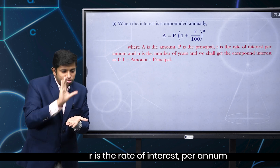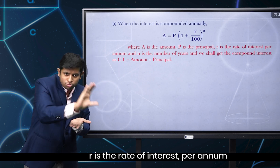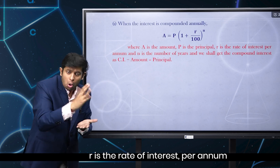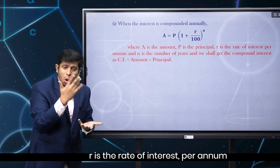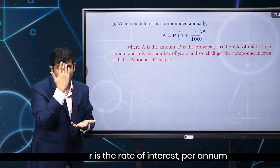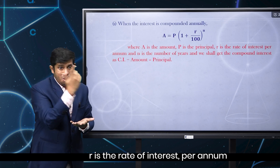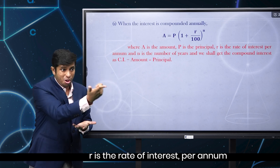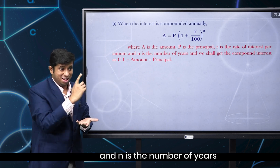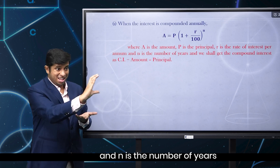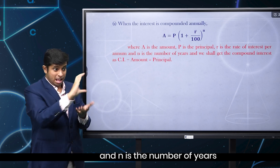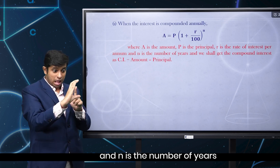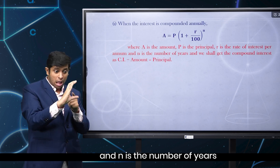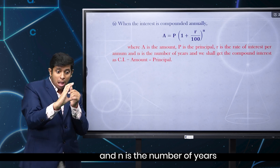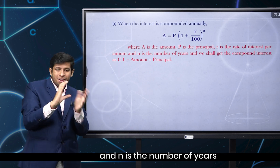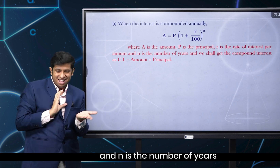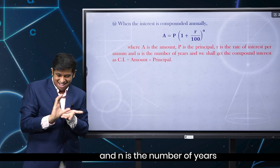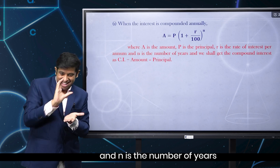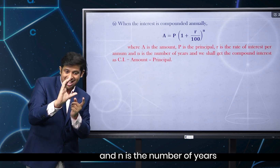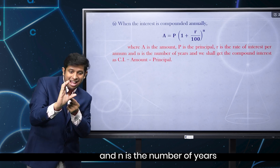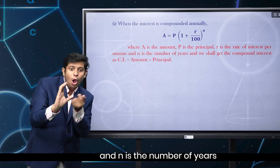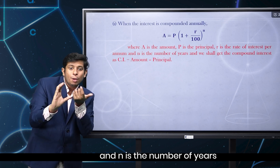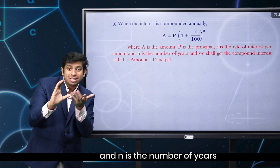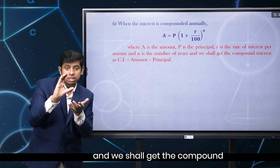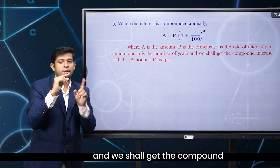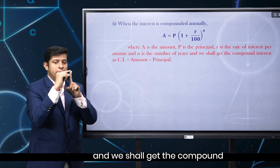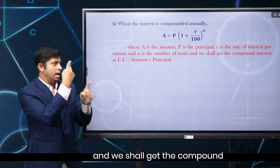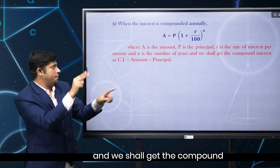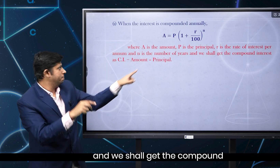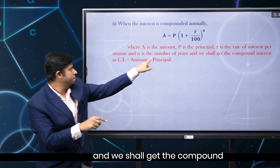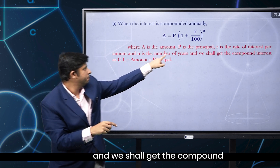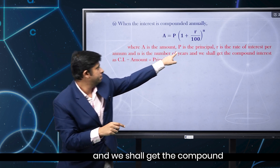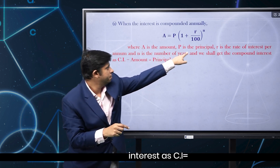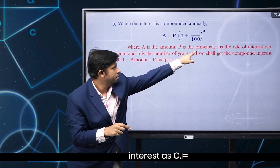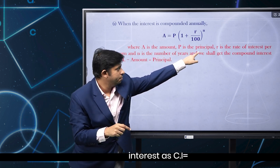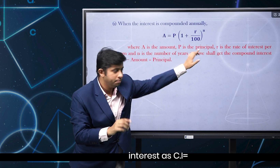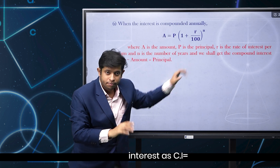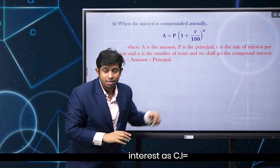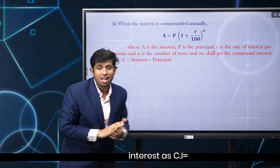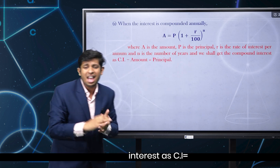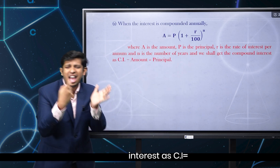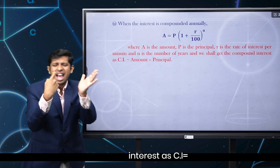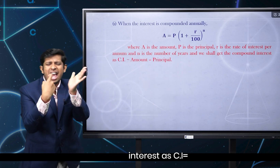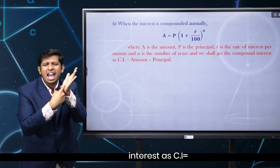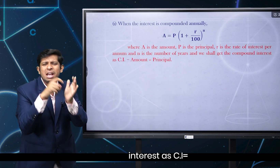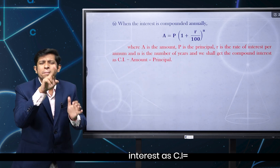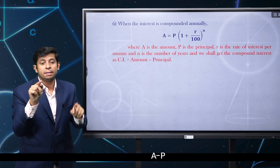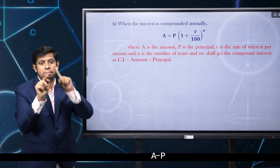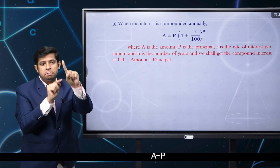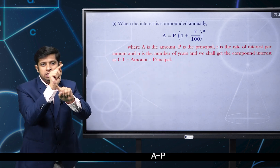annum, and n is the number of years, and we shall get the compound interest as Ci is equals to amount